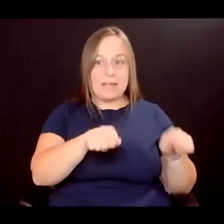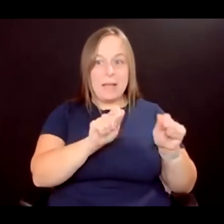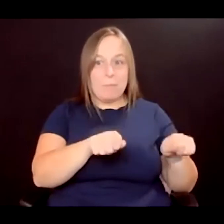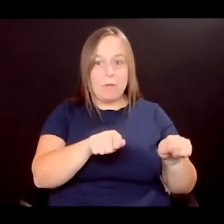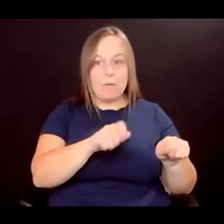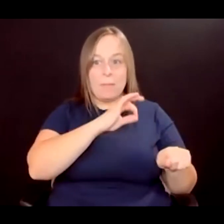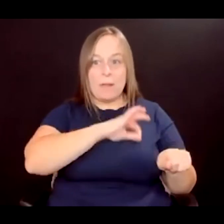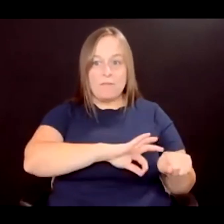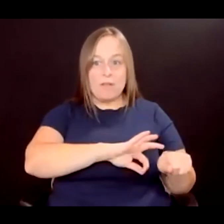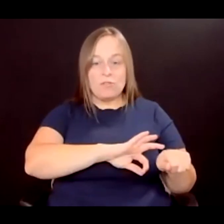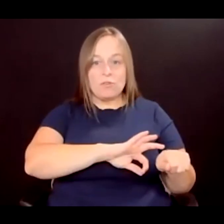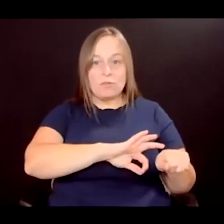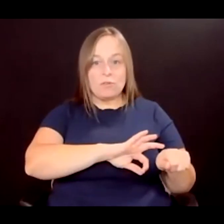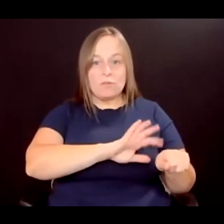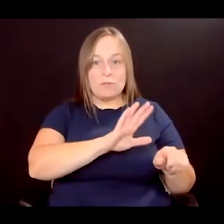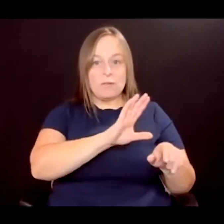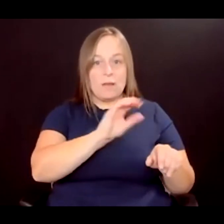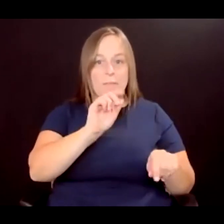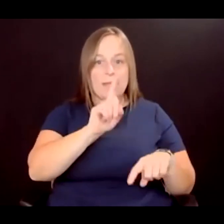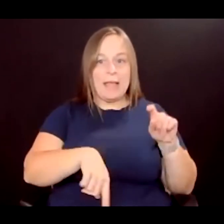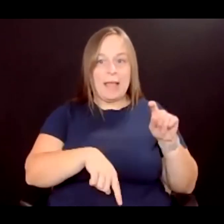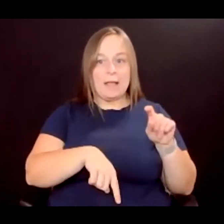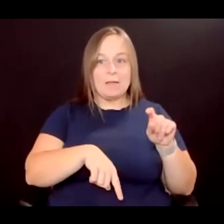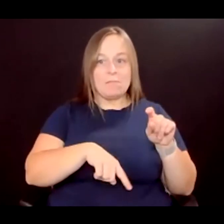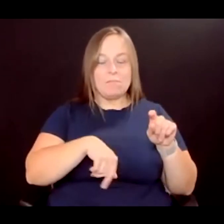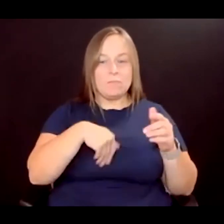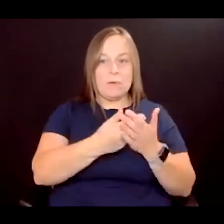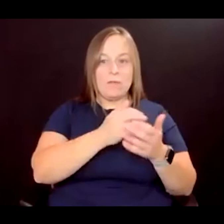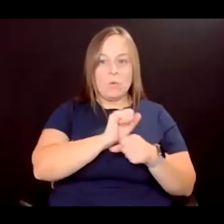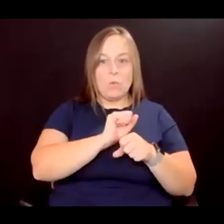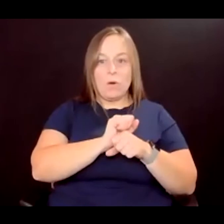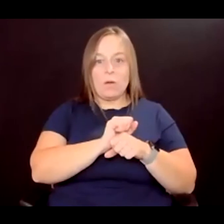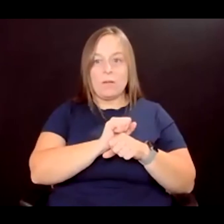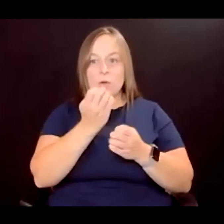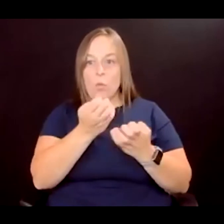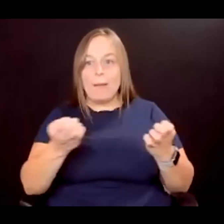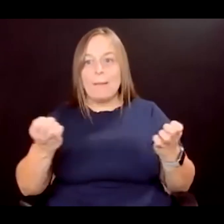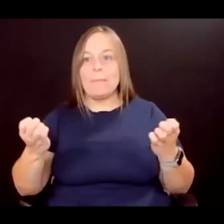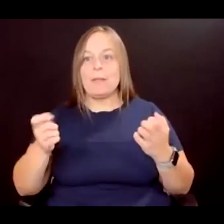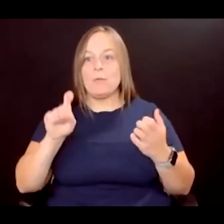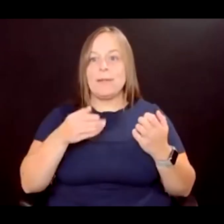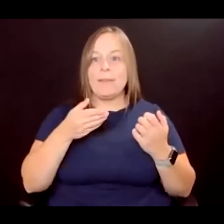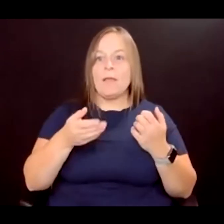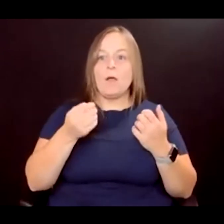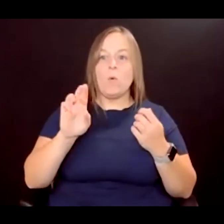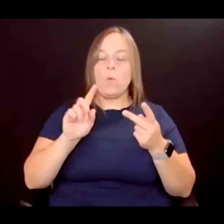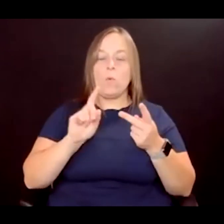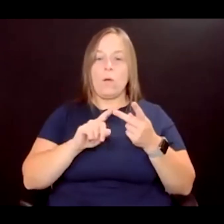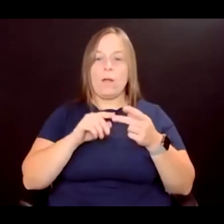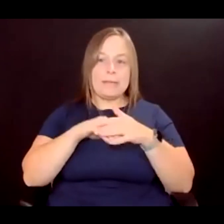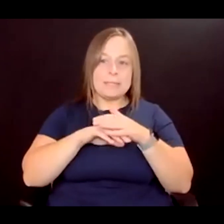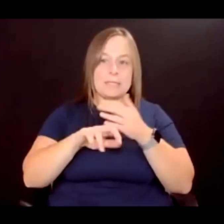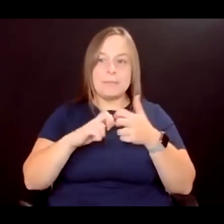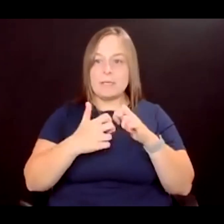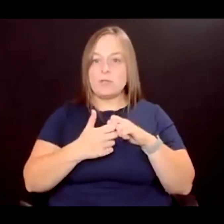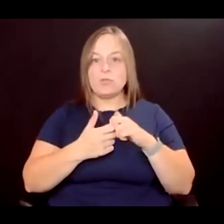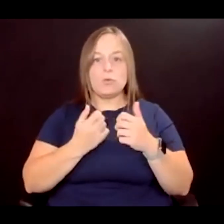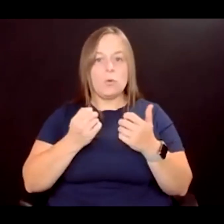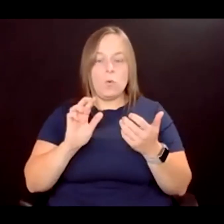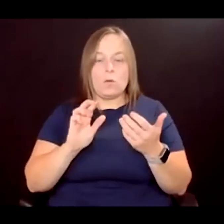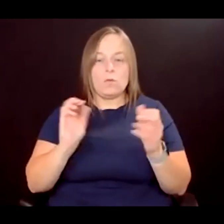some digging. And I'm going to tell you right now, if a mayor wants it done, it will get done. So we're going to focus on the livability in the city